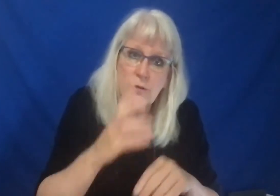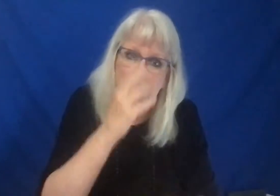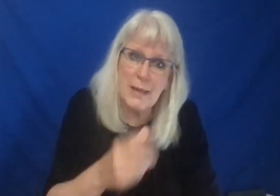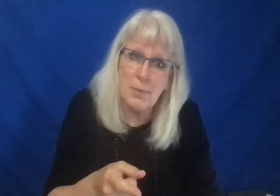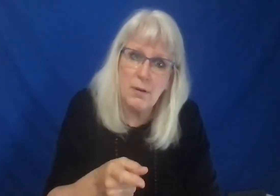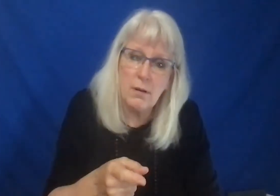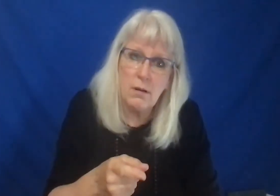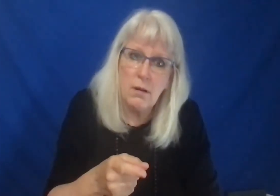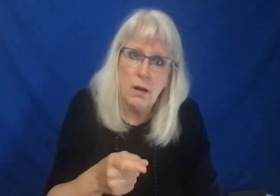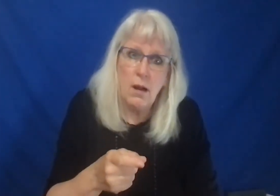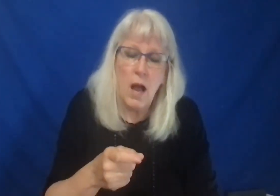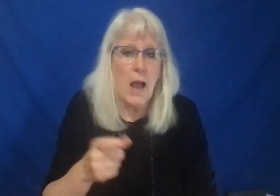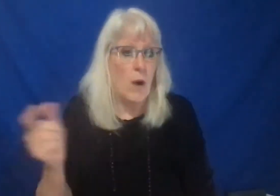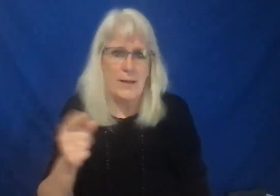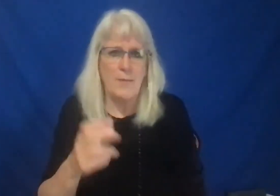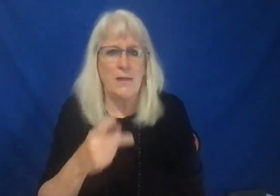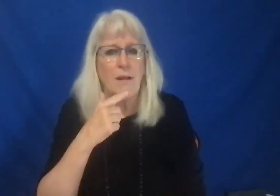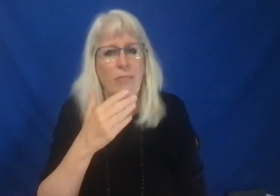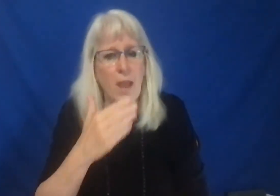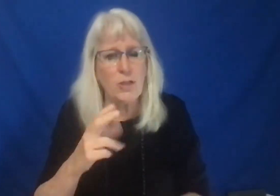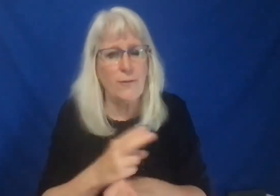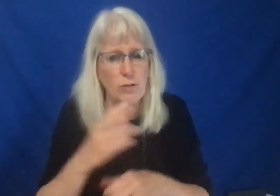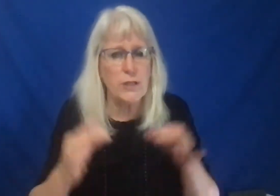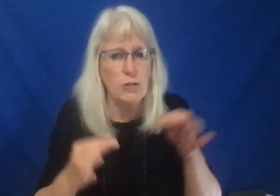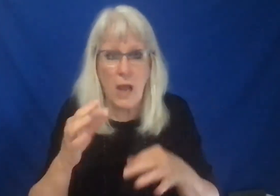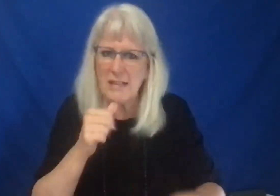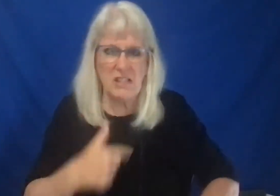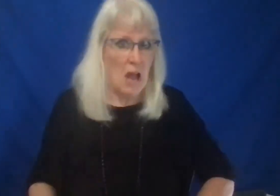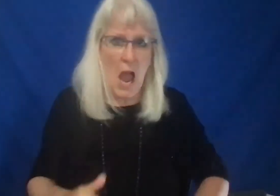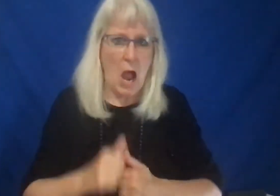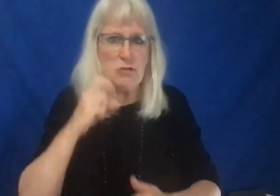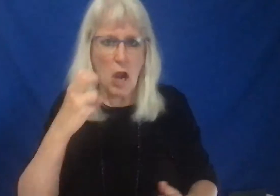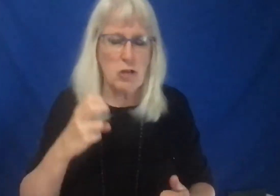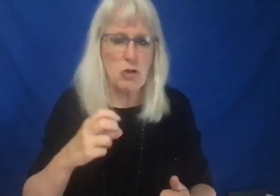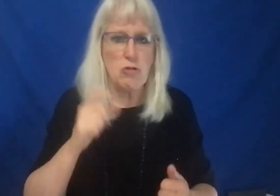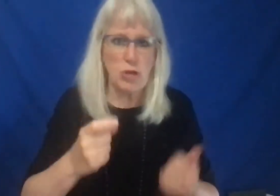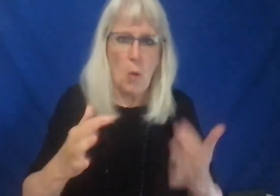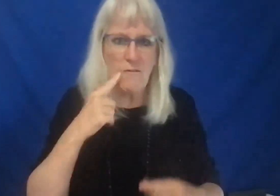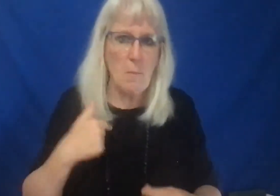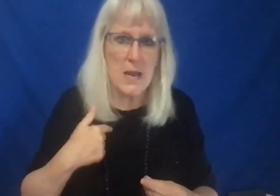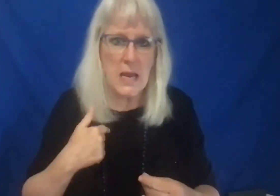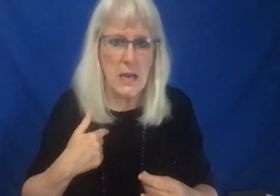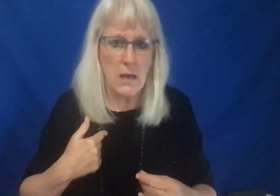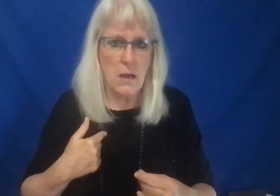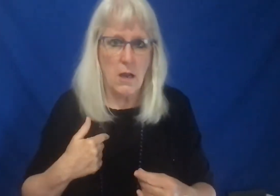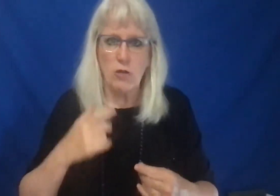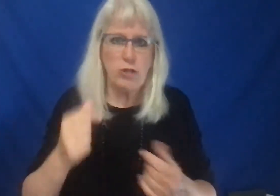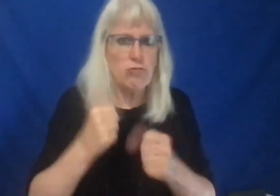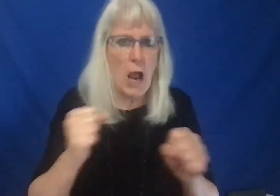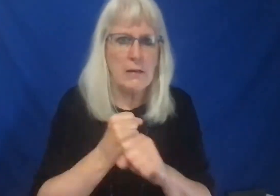very tough call. You know, I didn't say, how dare you, or why didn't you wait, or use heroic measures. You know,